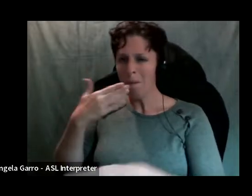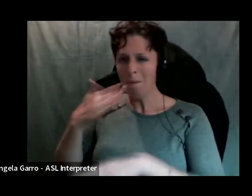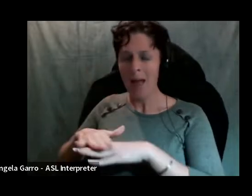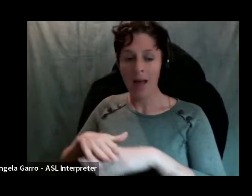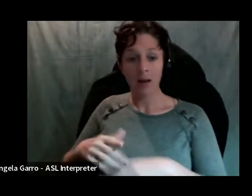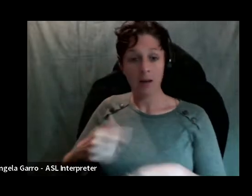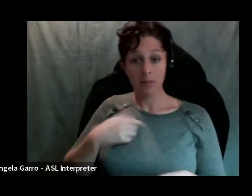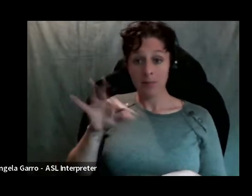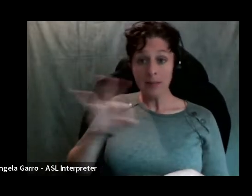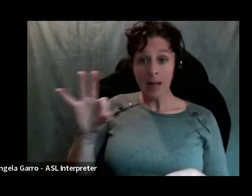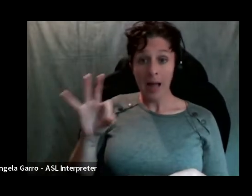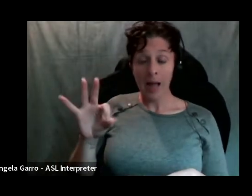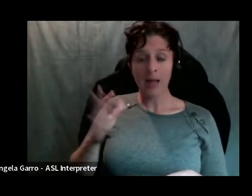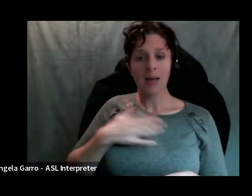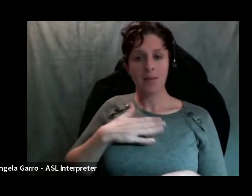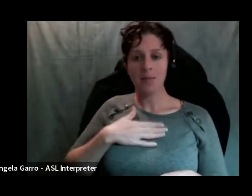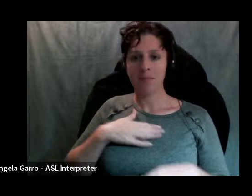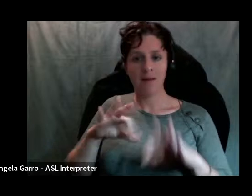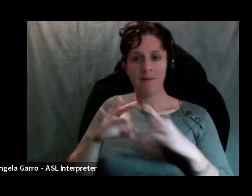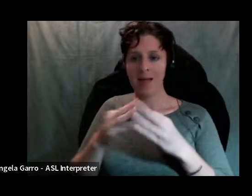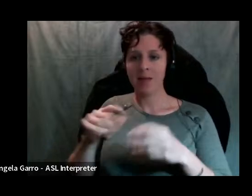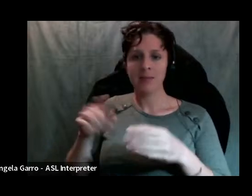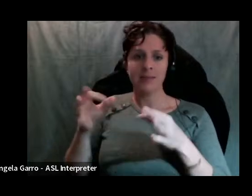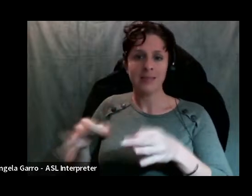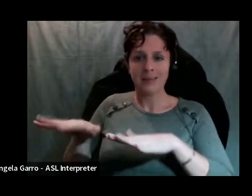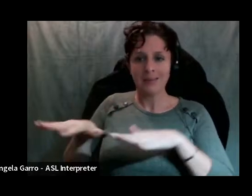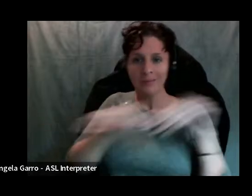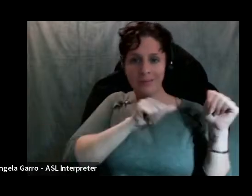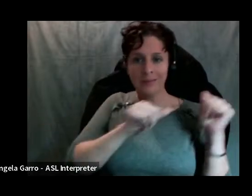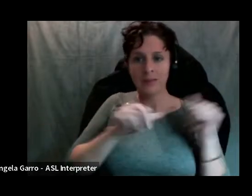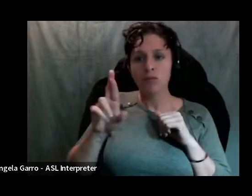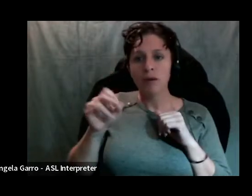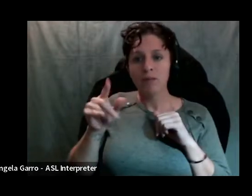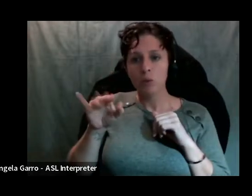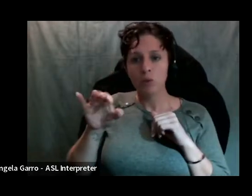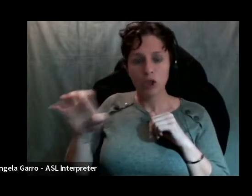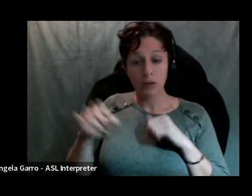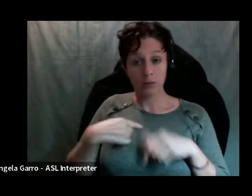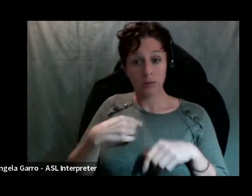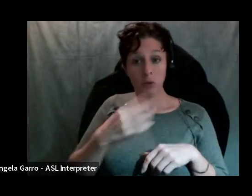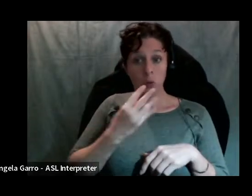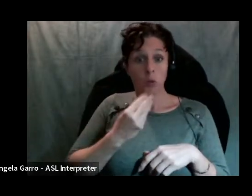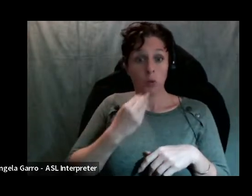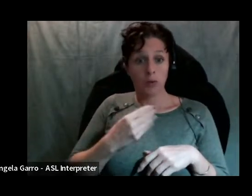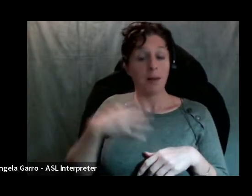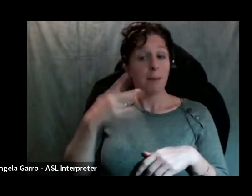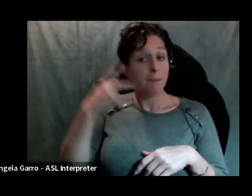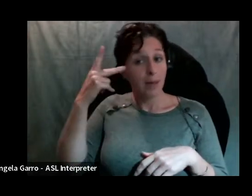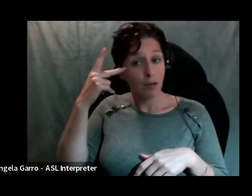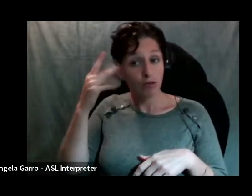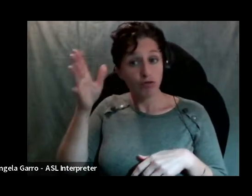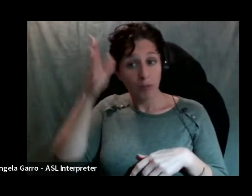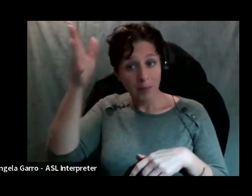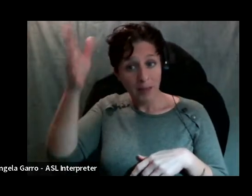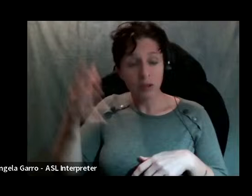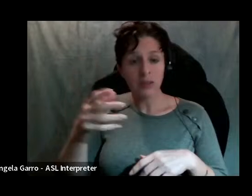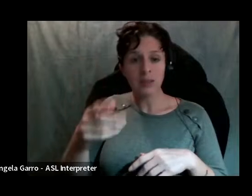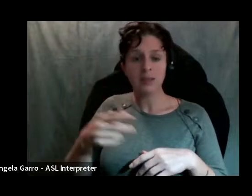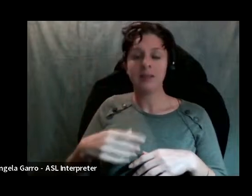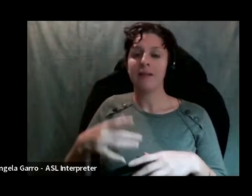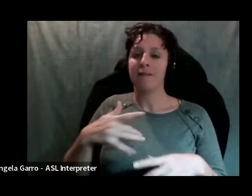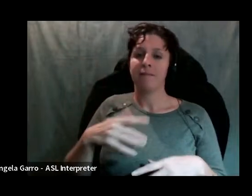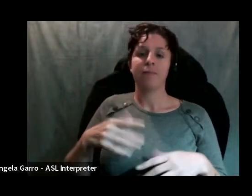my family decided to flee the Soviet Union as refugees. Being Jewish, my parents and grandparents faced systemic